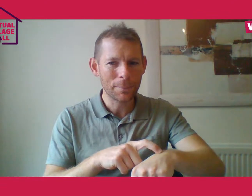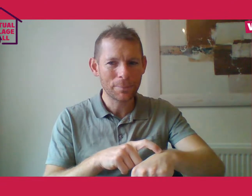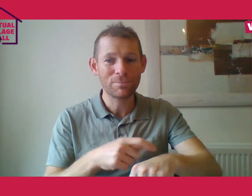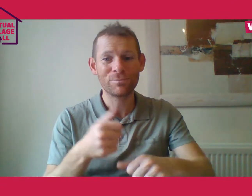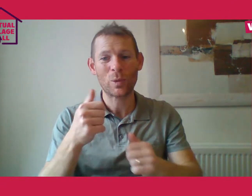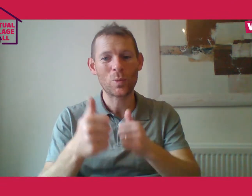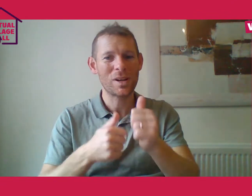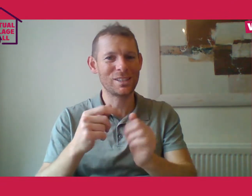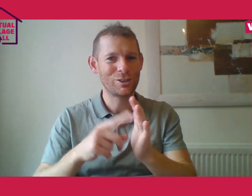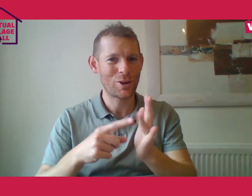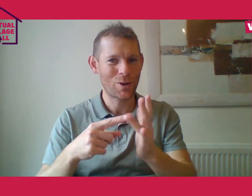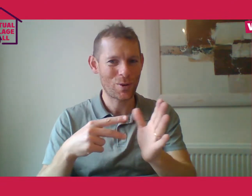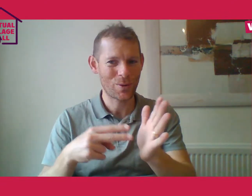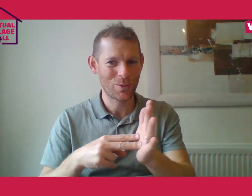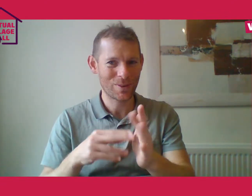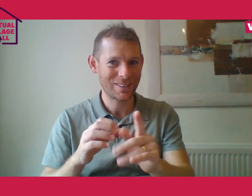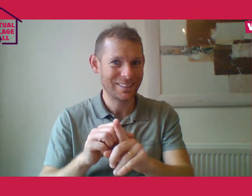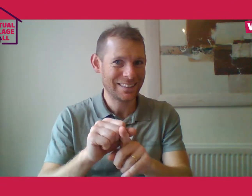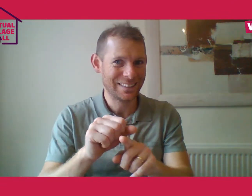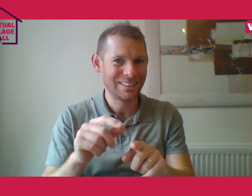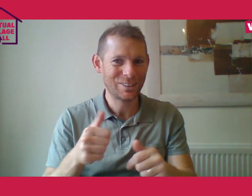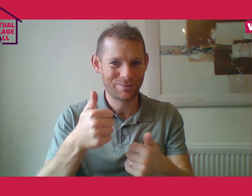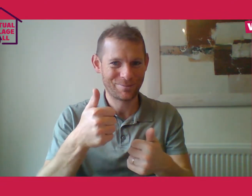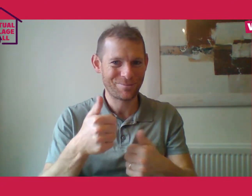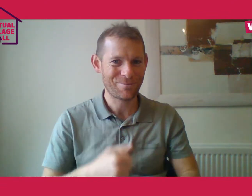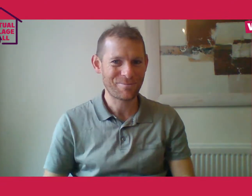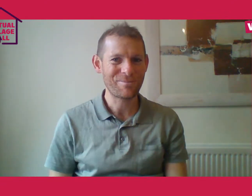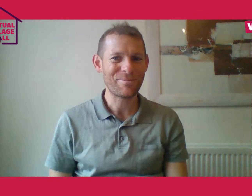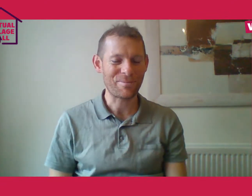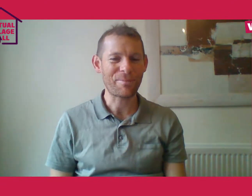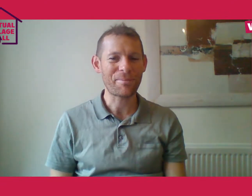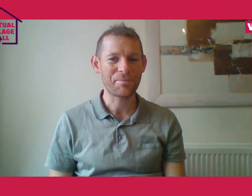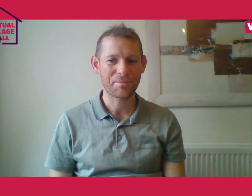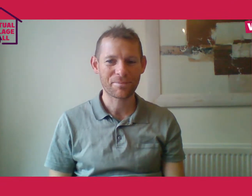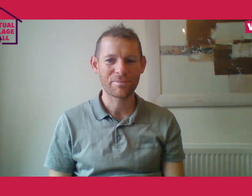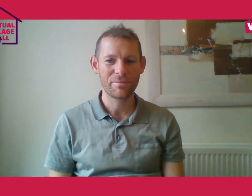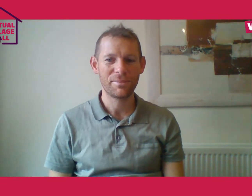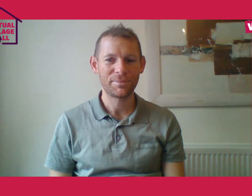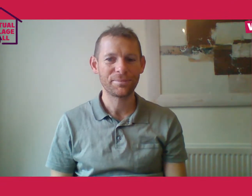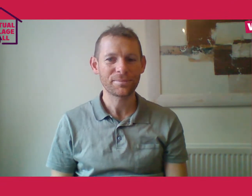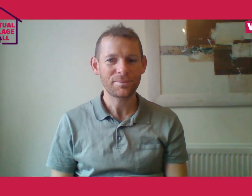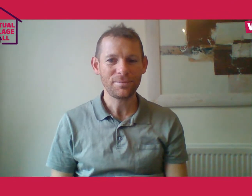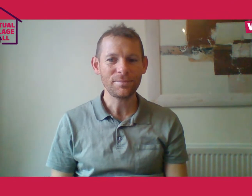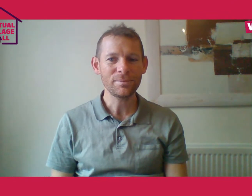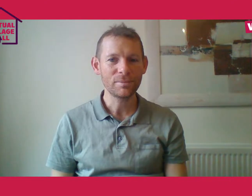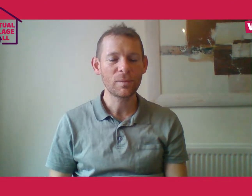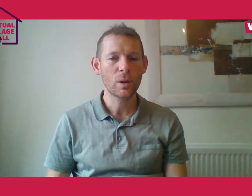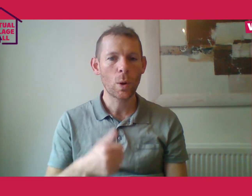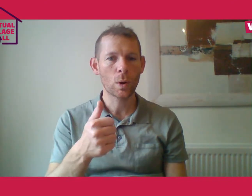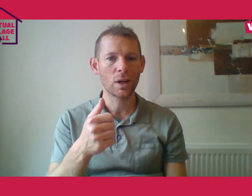time? Oh, brilliant. Well done, Joan. You kept up. Fabulous.